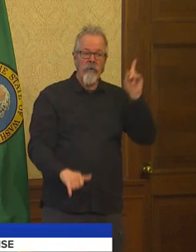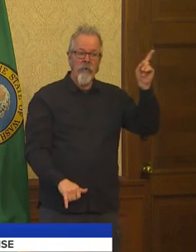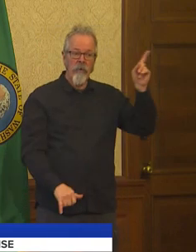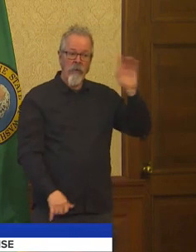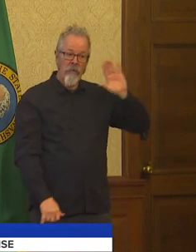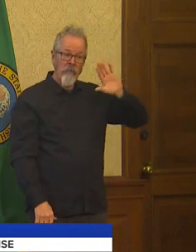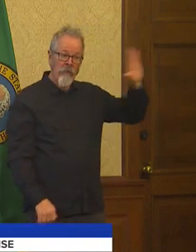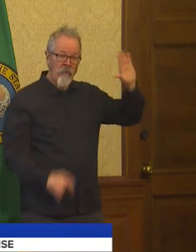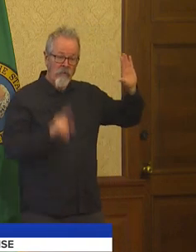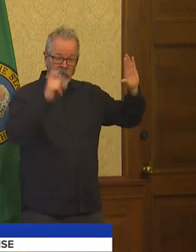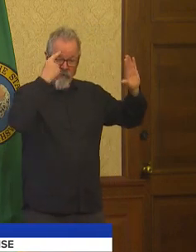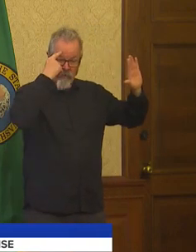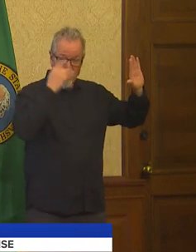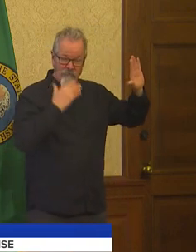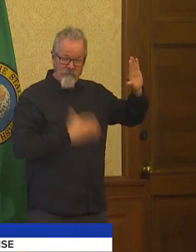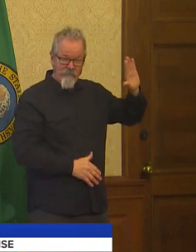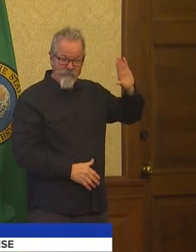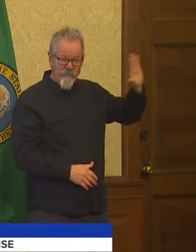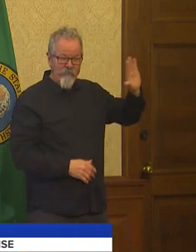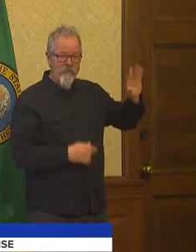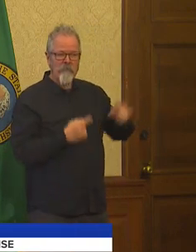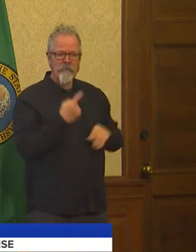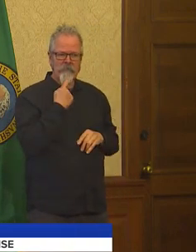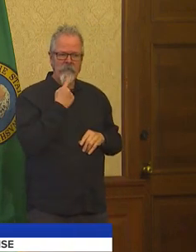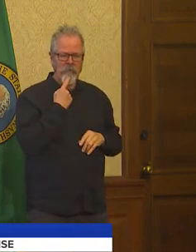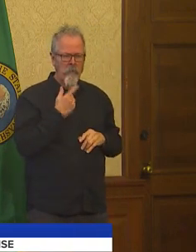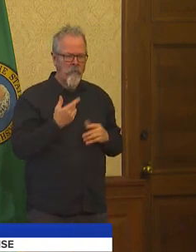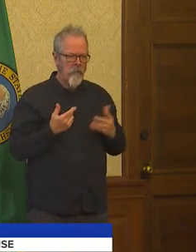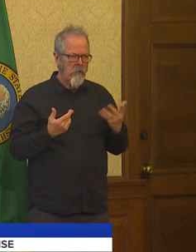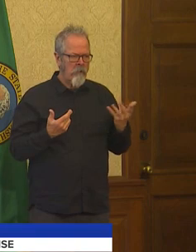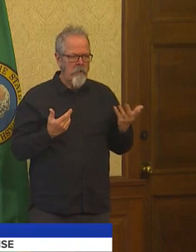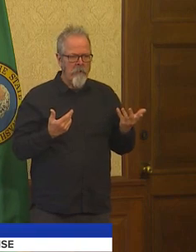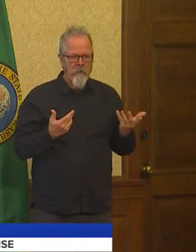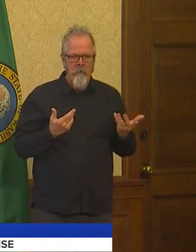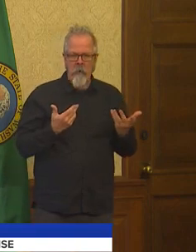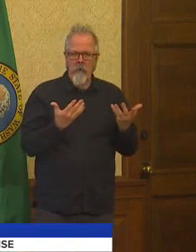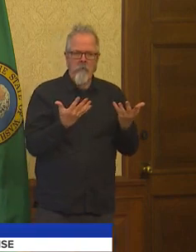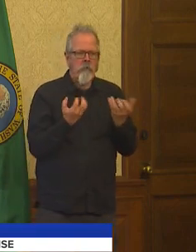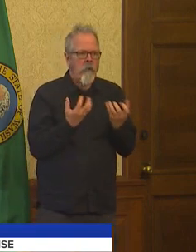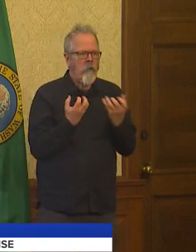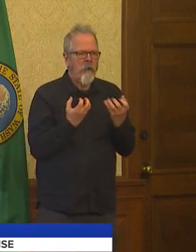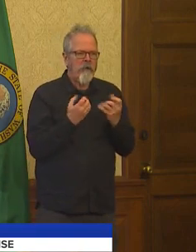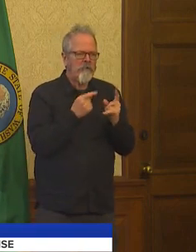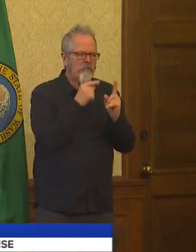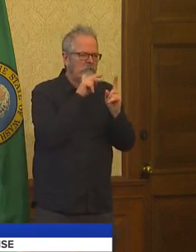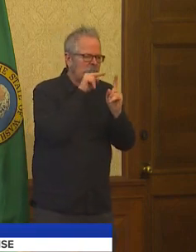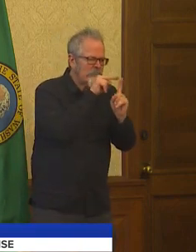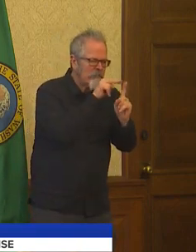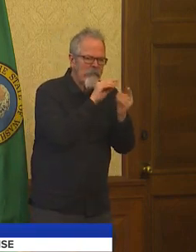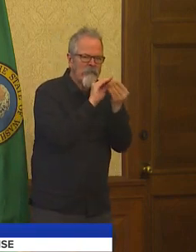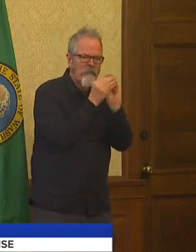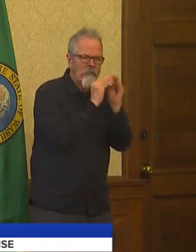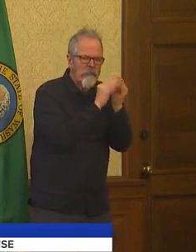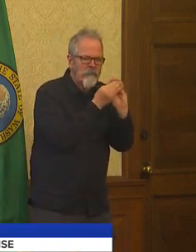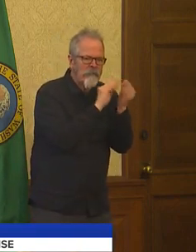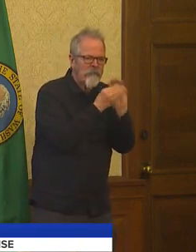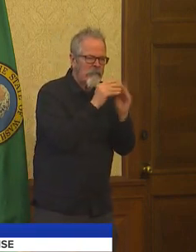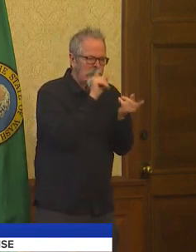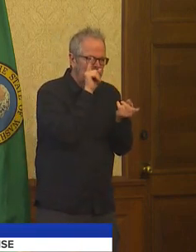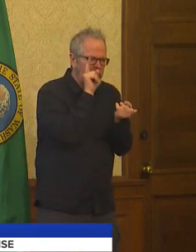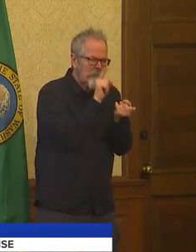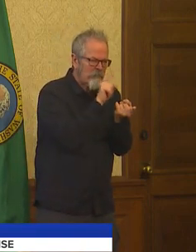at 0.75. So a lower number than what New York has now. Do you have the